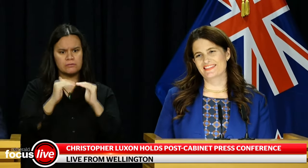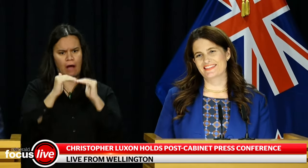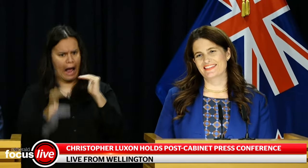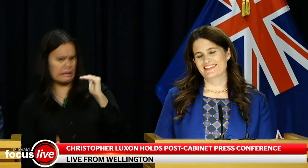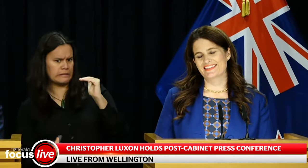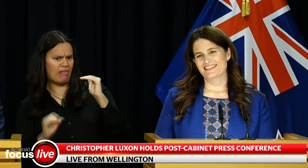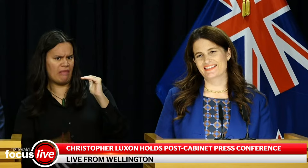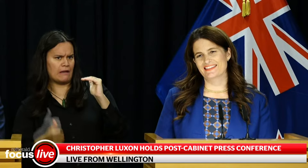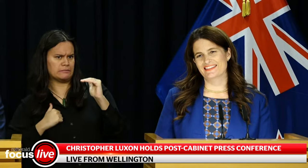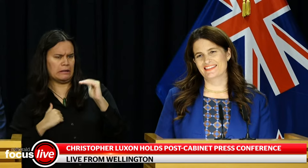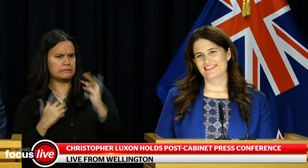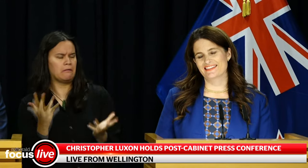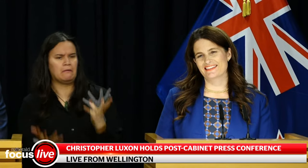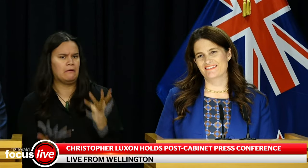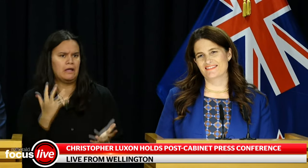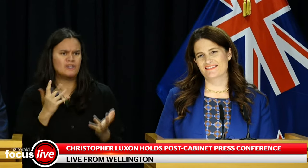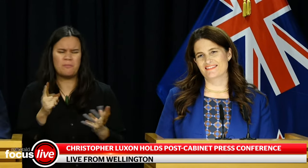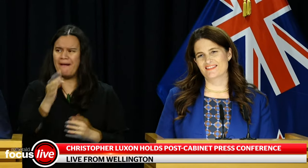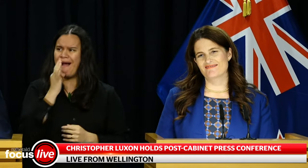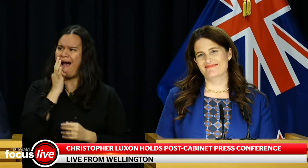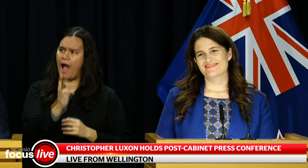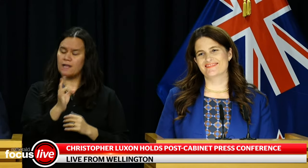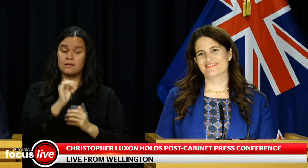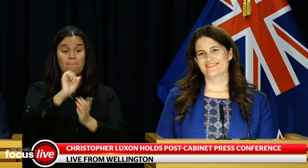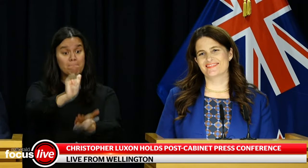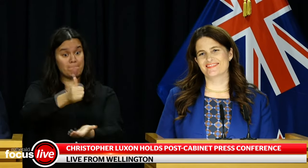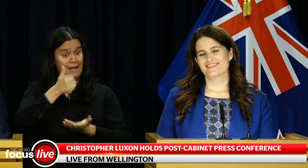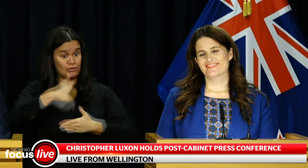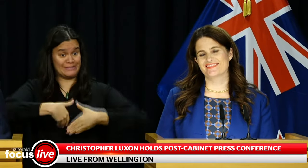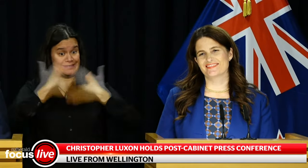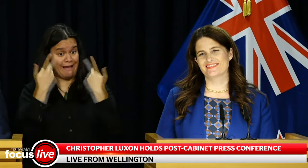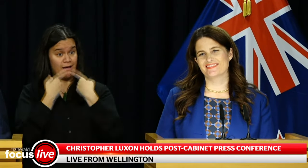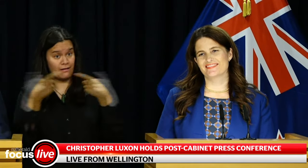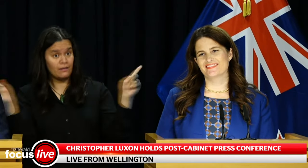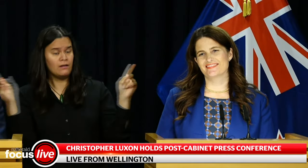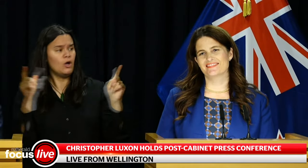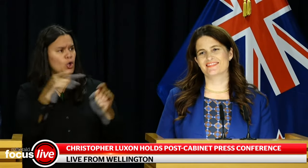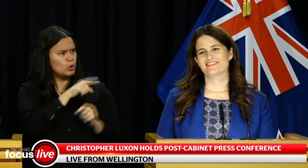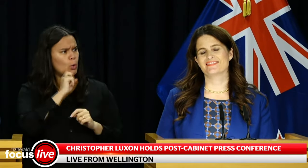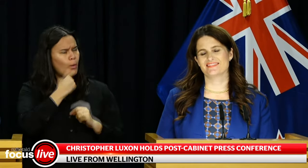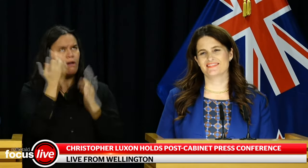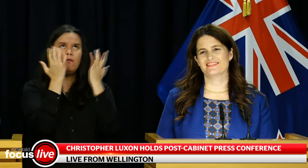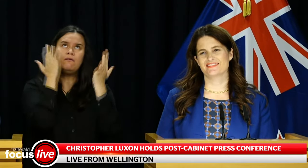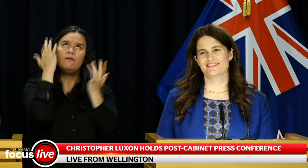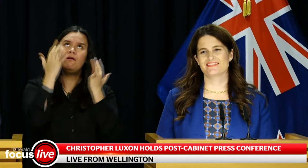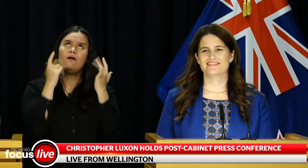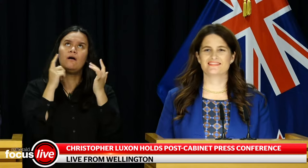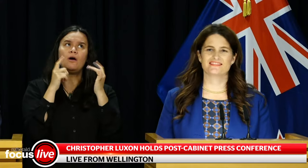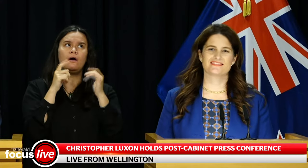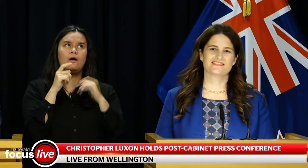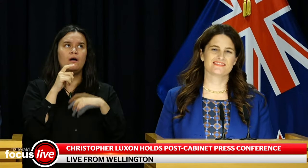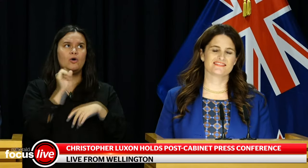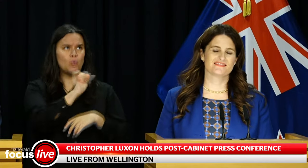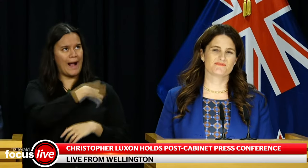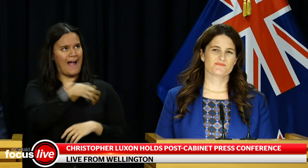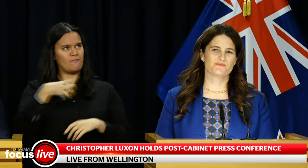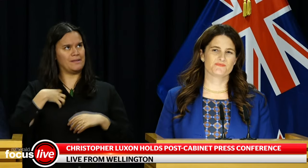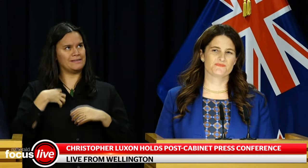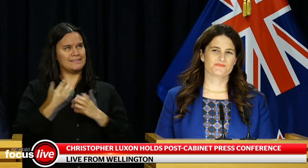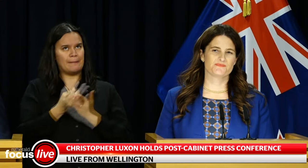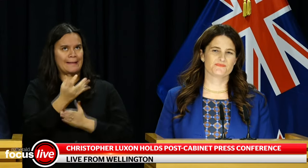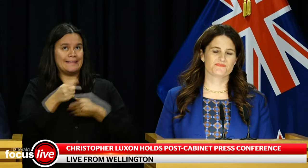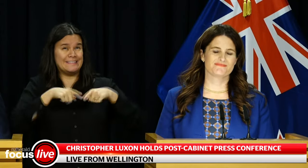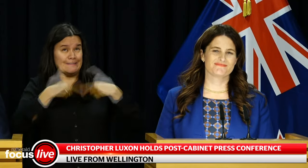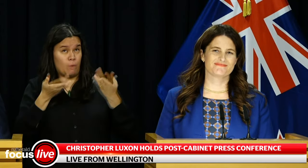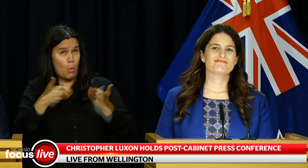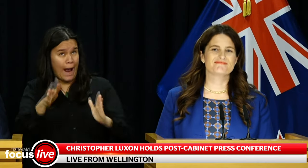and unders, of these swings and roundabouts, are actually going to be considered in your operating allowance? And does that... What you've been talking about